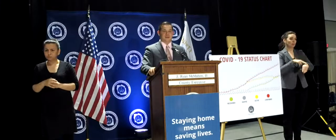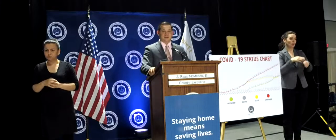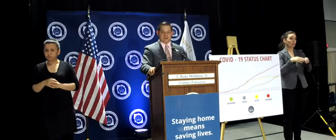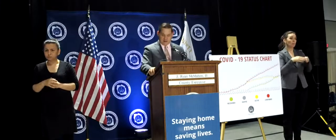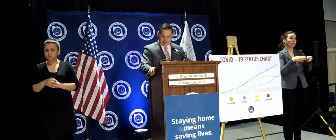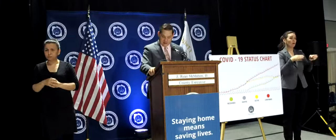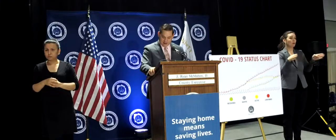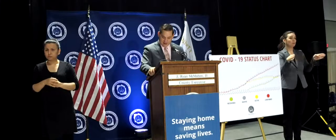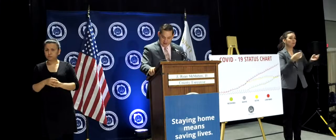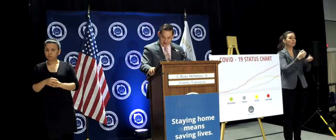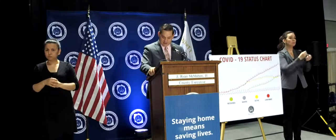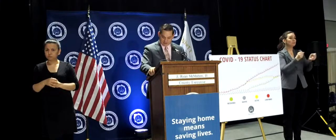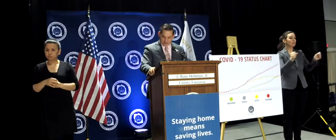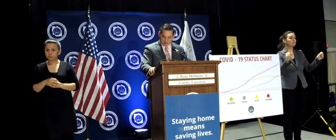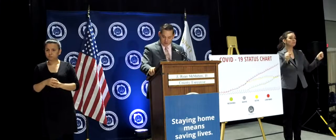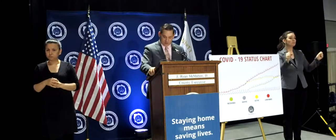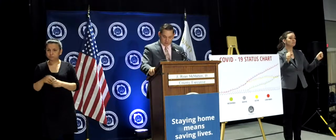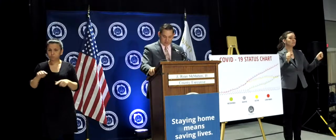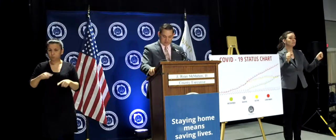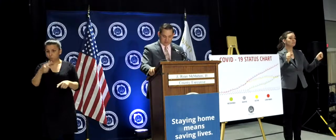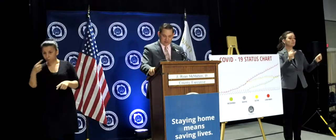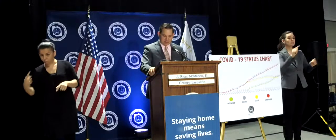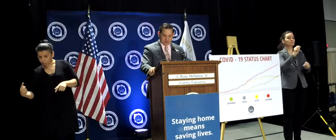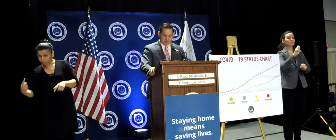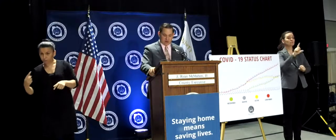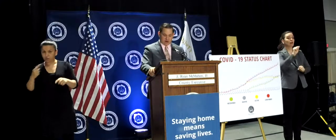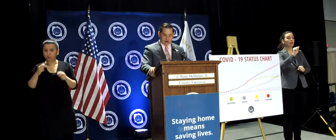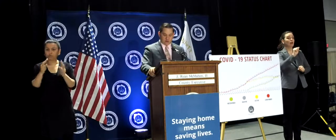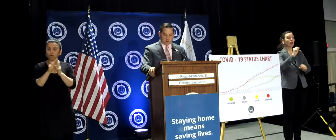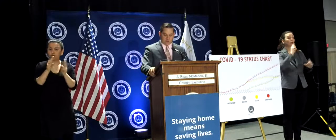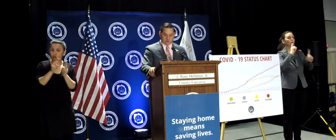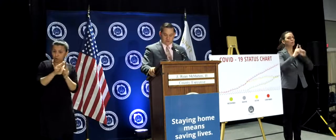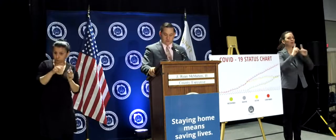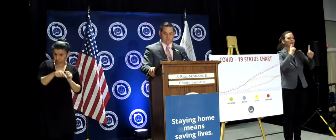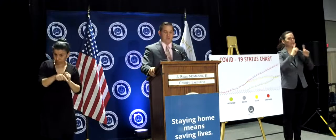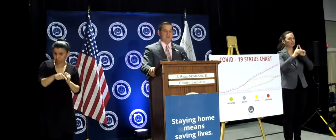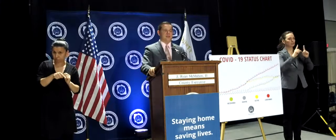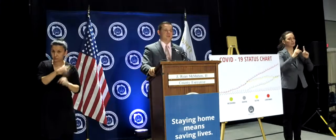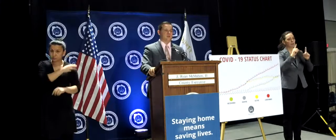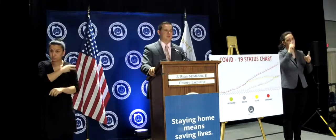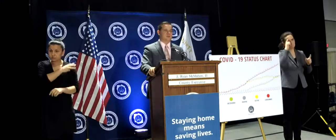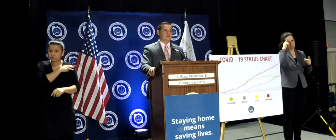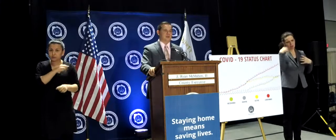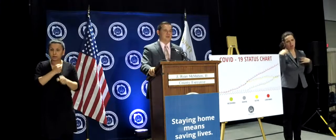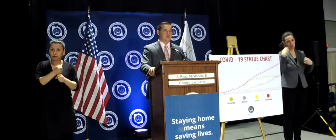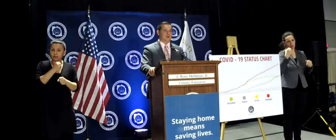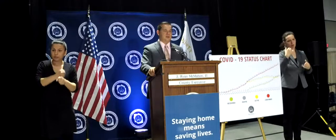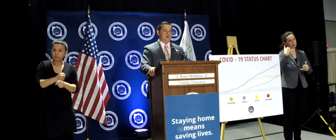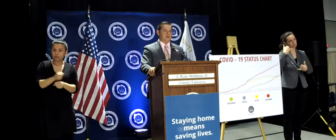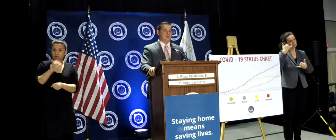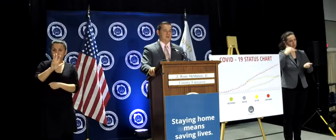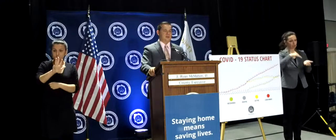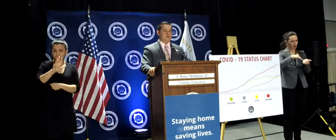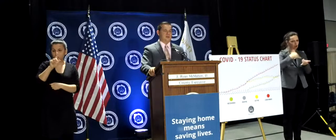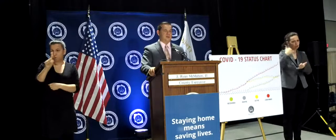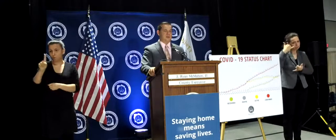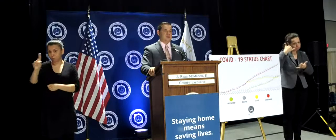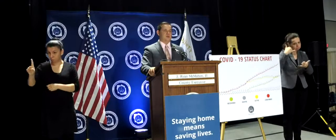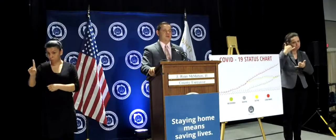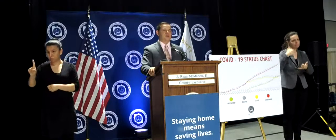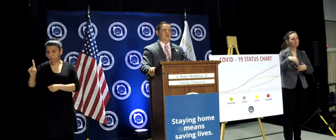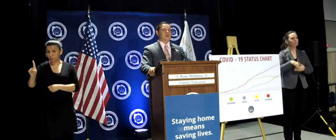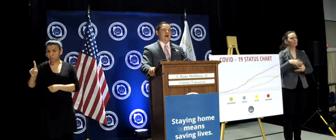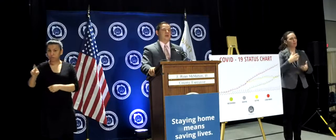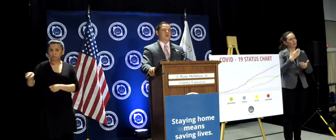Week, and I would like to thank everyone at our 911 for the fantastic work they've done, the way they've pivoted